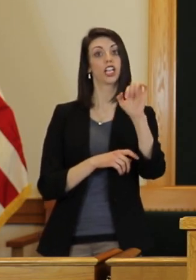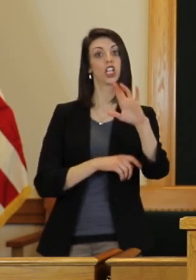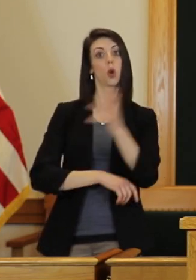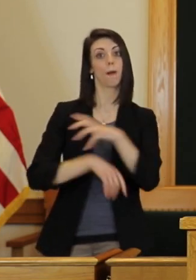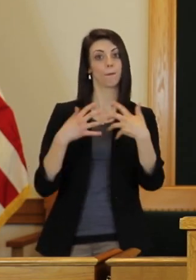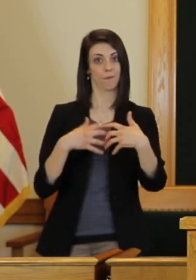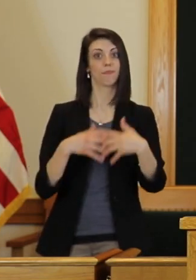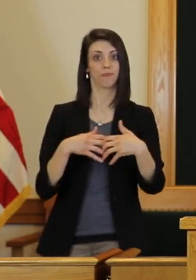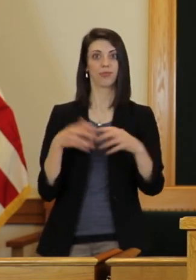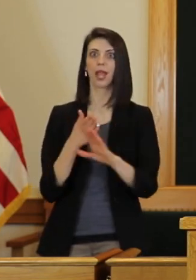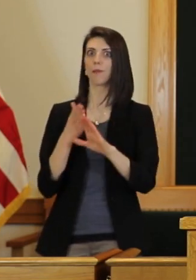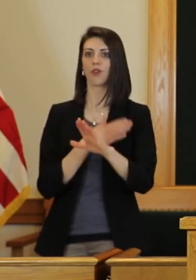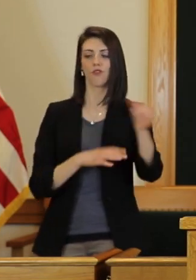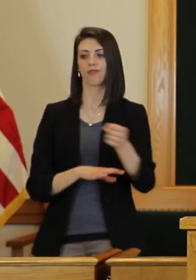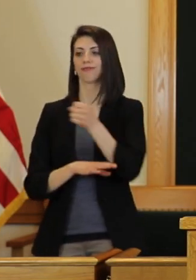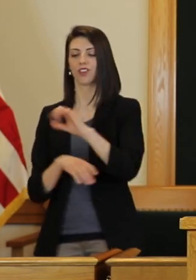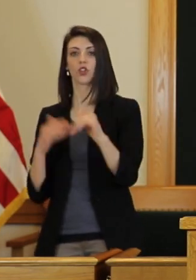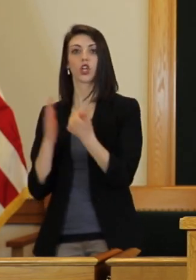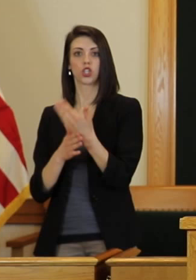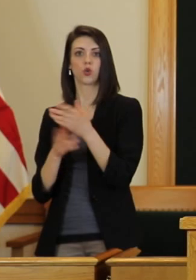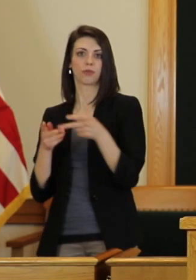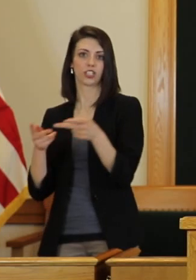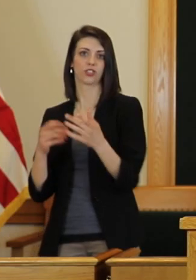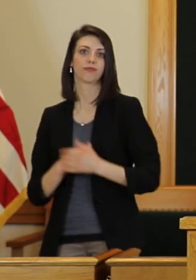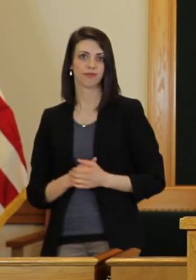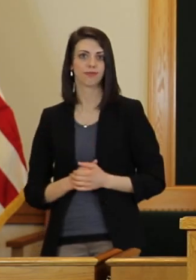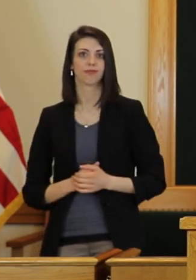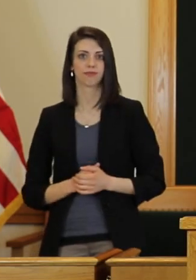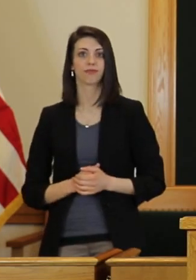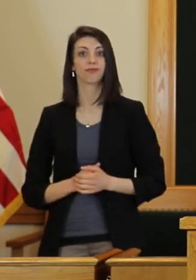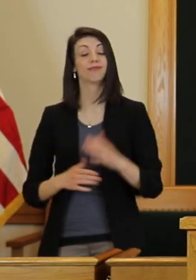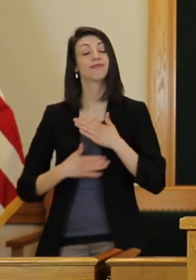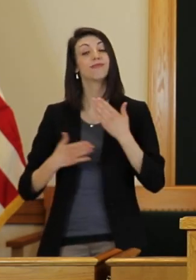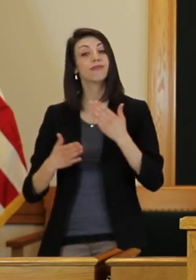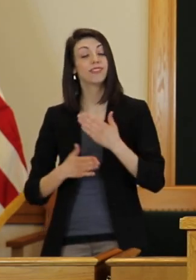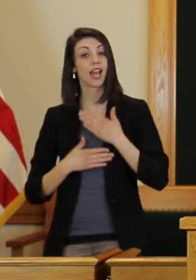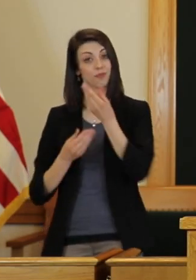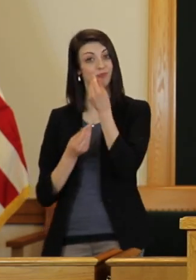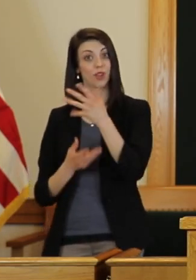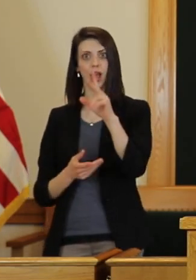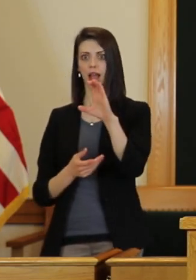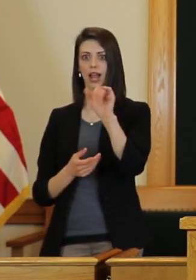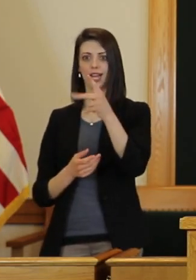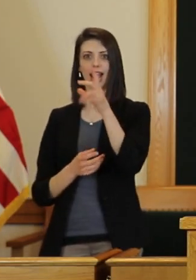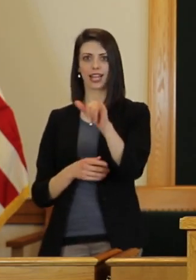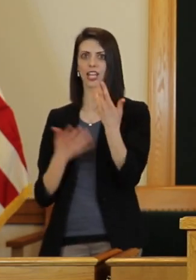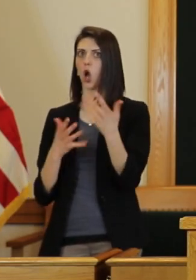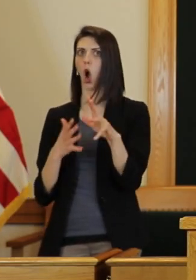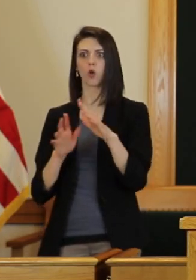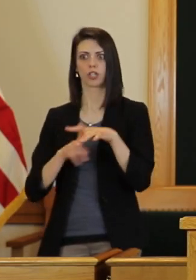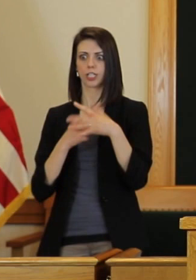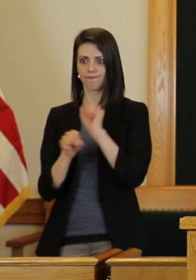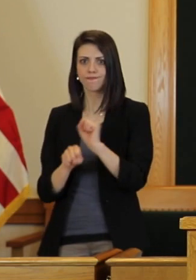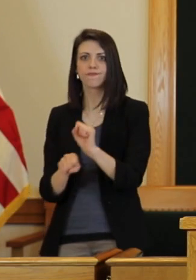radiological specialist in the County Emergency Management Office. Happy to report that Kathy hit the ground running this morning and will